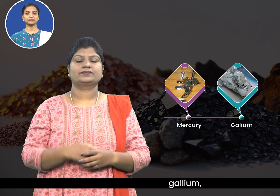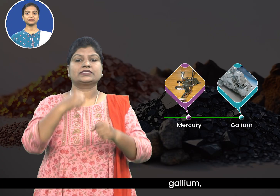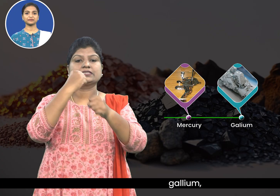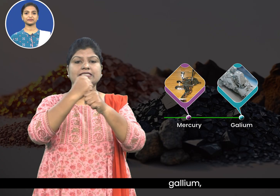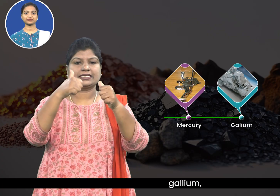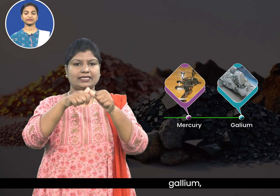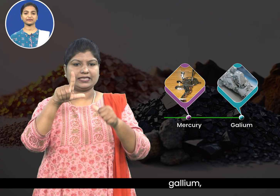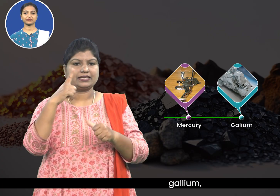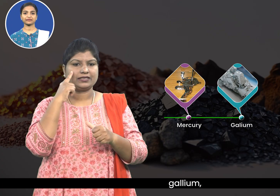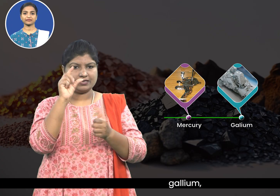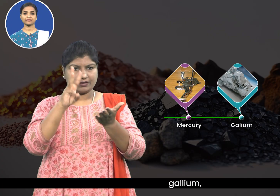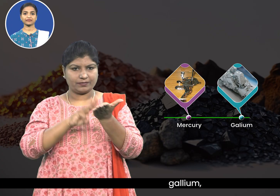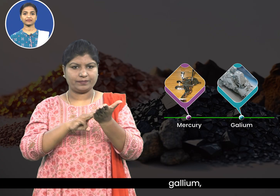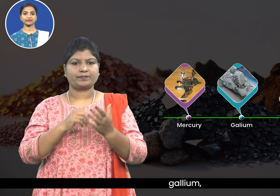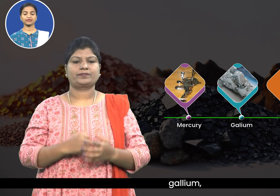gallium,